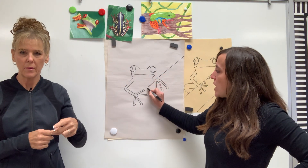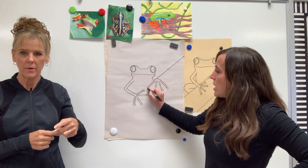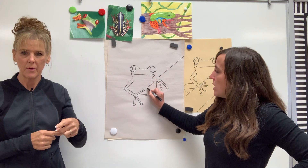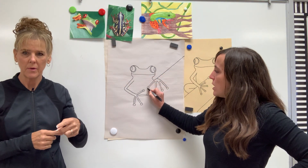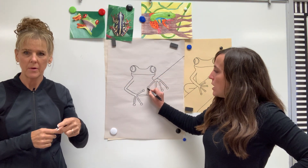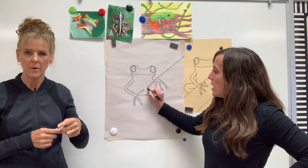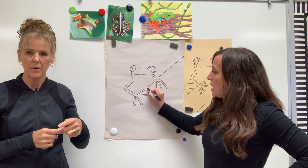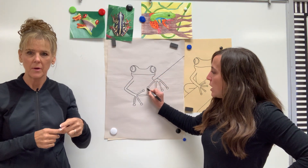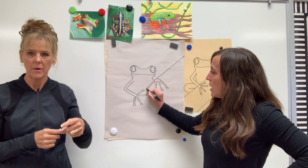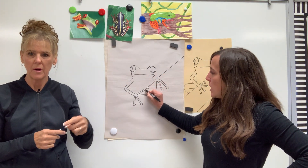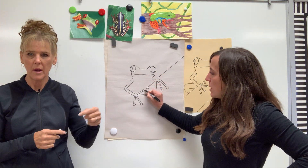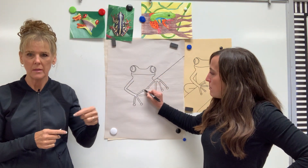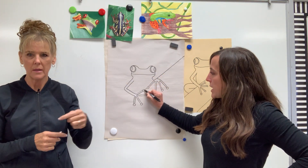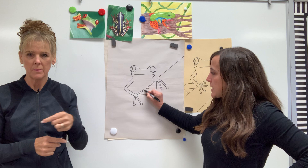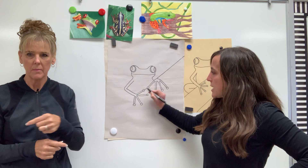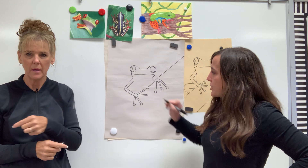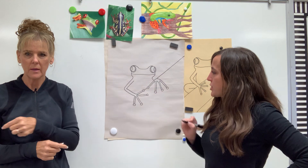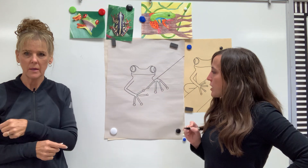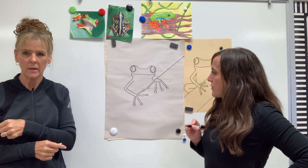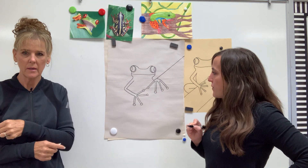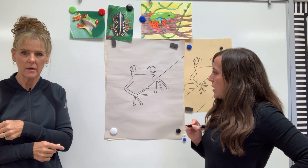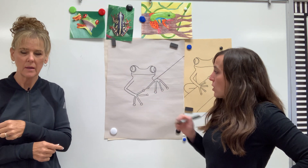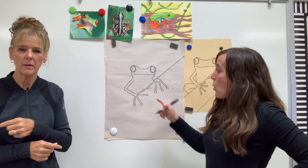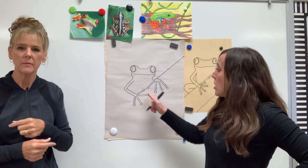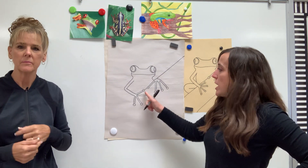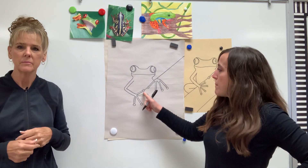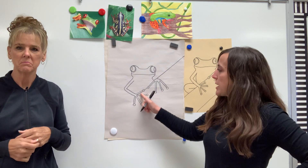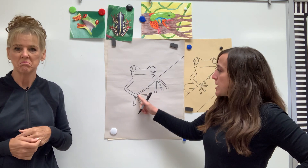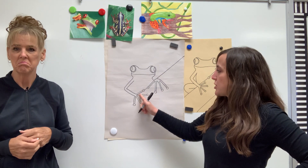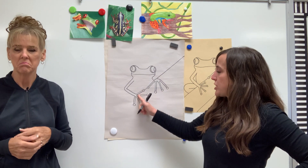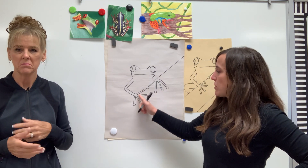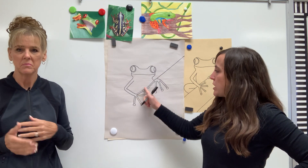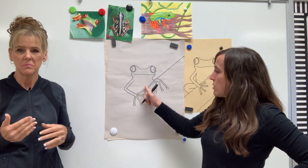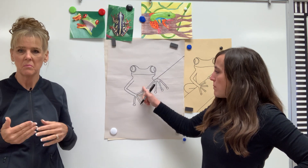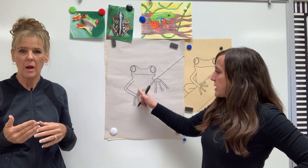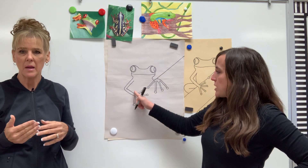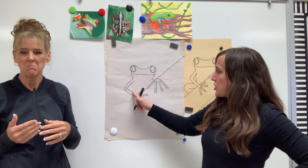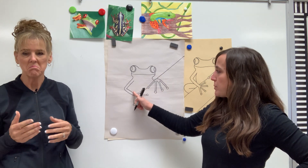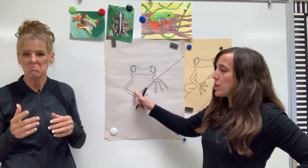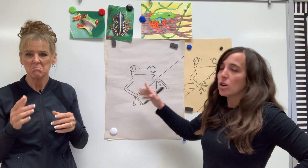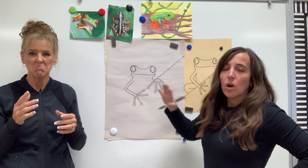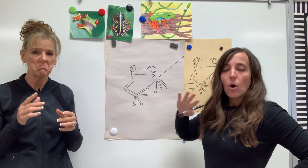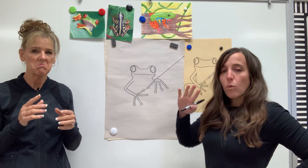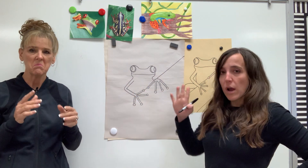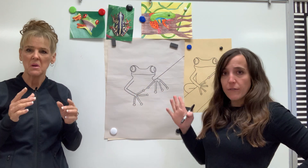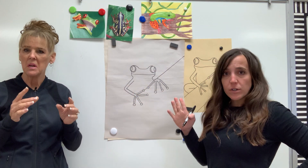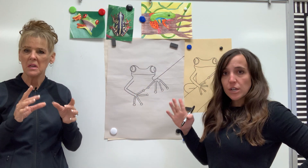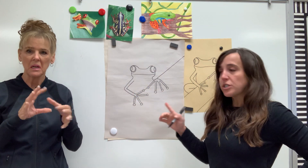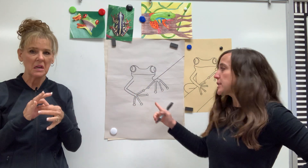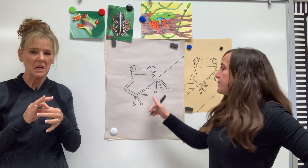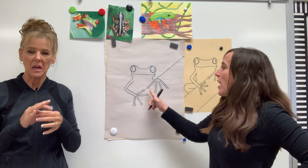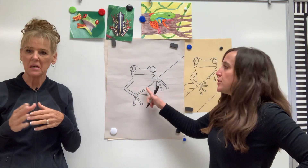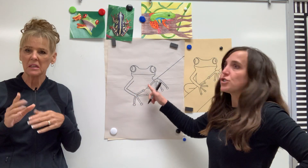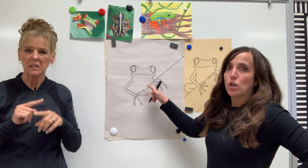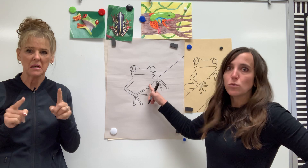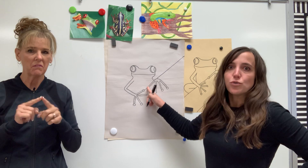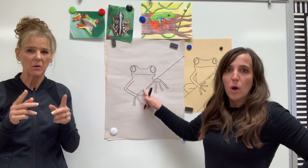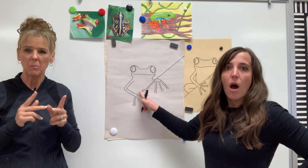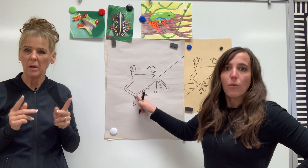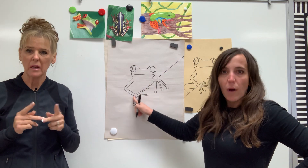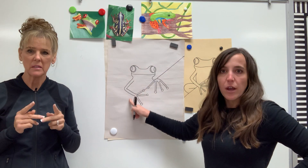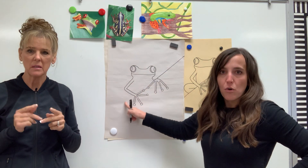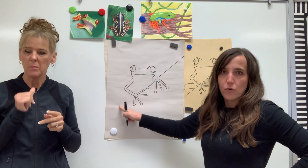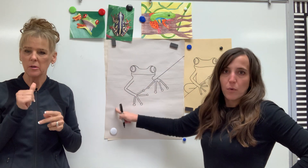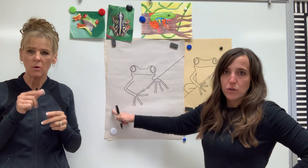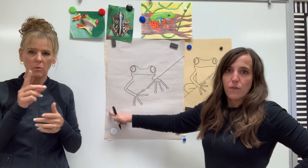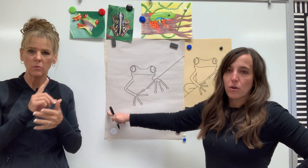the foot, make it touch the other foot, or it might touch down here, it might touch up here. Wherever it touches is fine, just don't